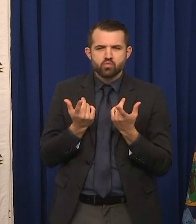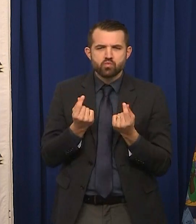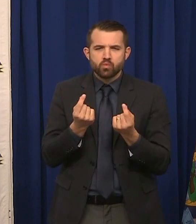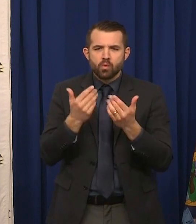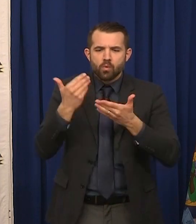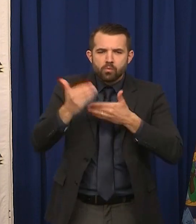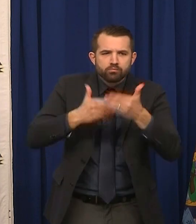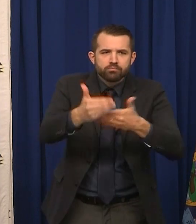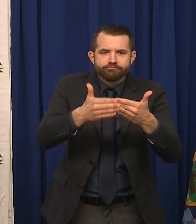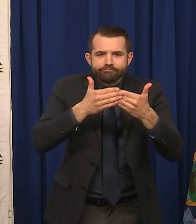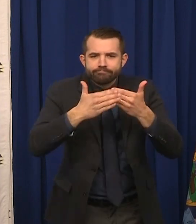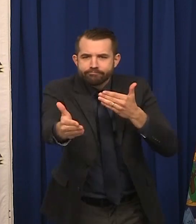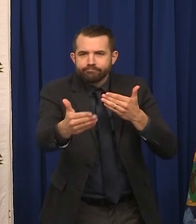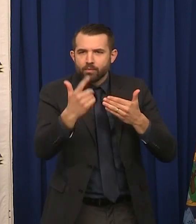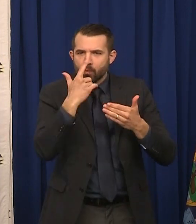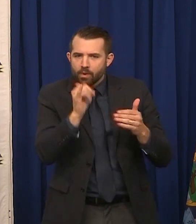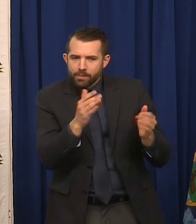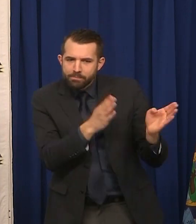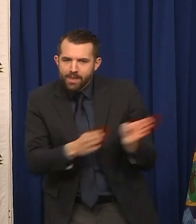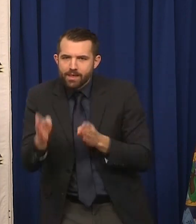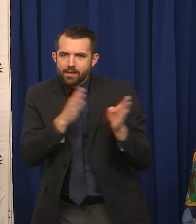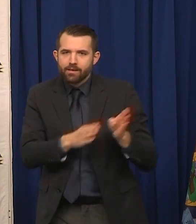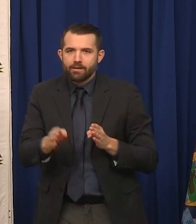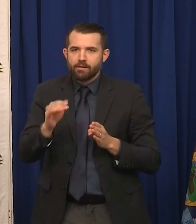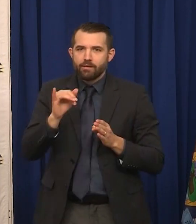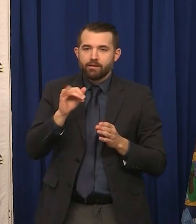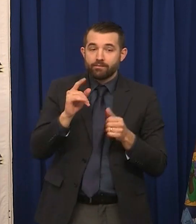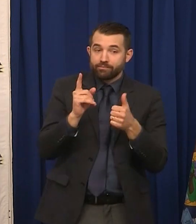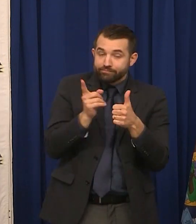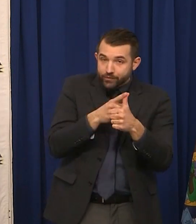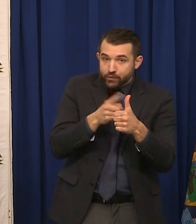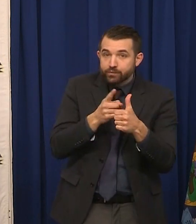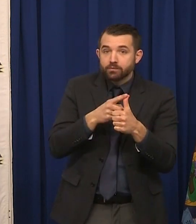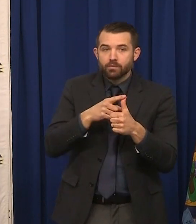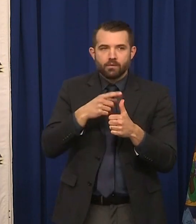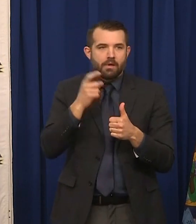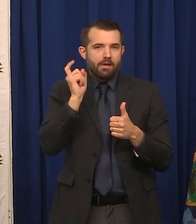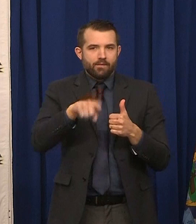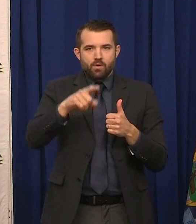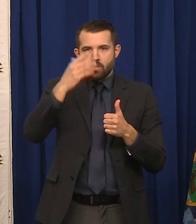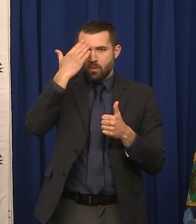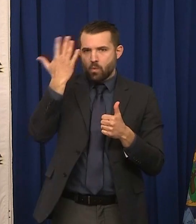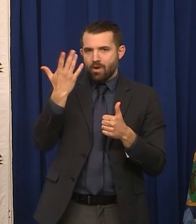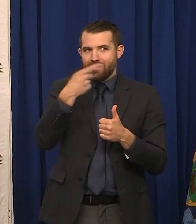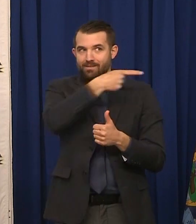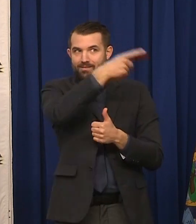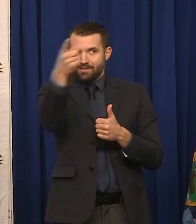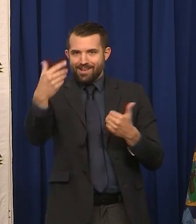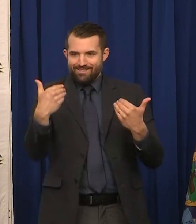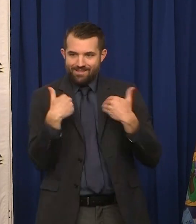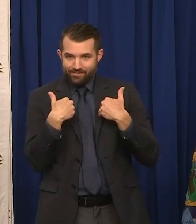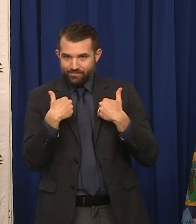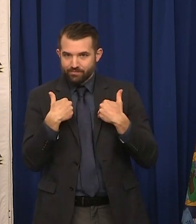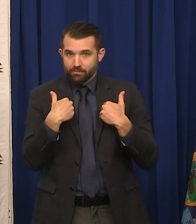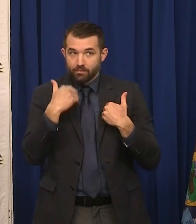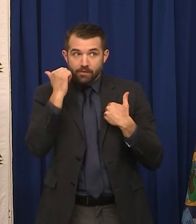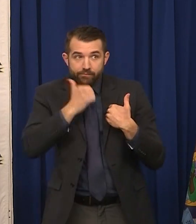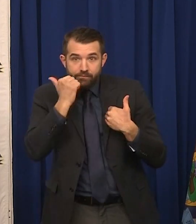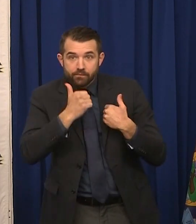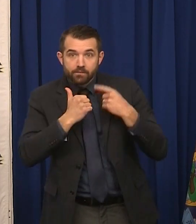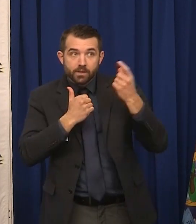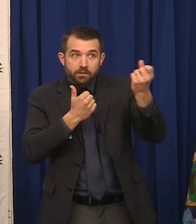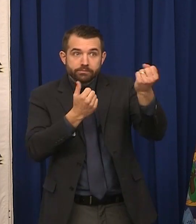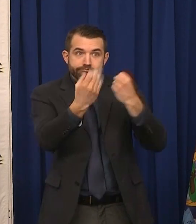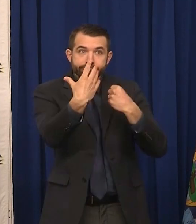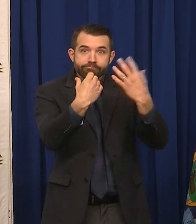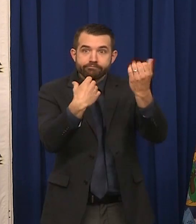are right now. And having these data at our disposal helps us make that decision about how we're going to get from A to B.